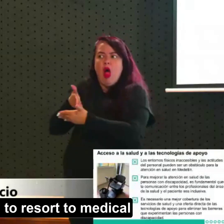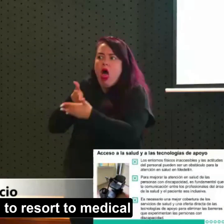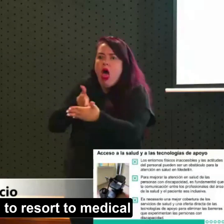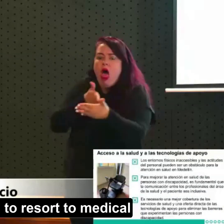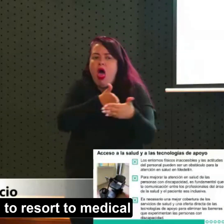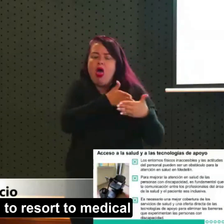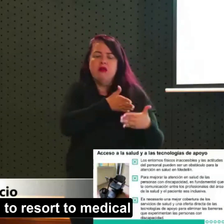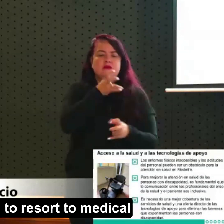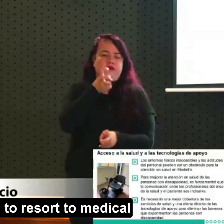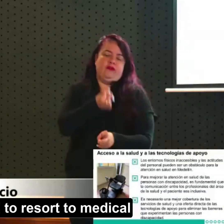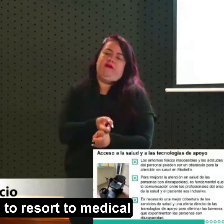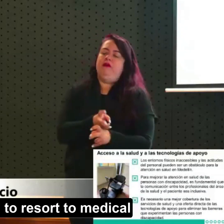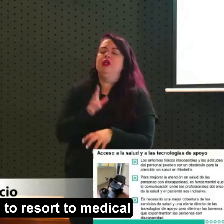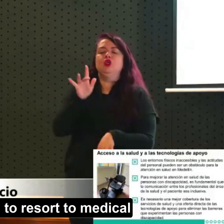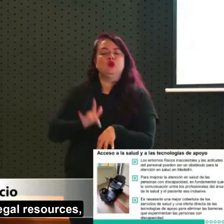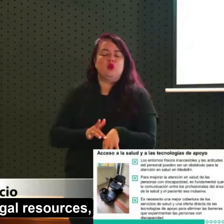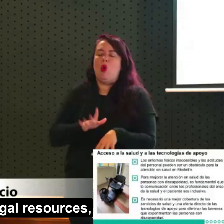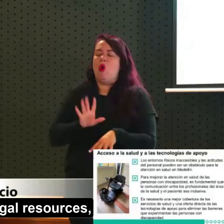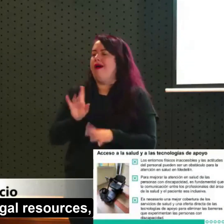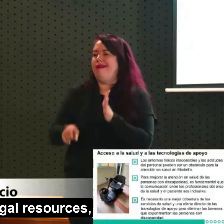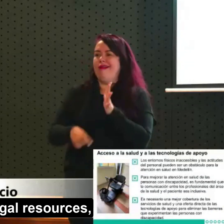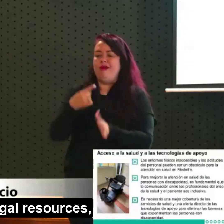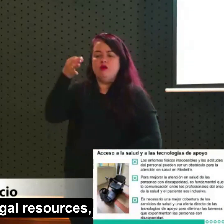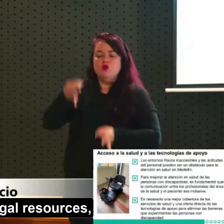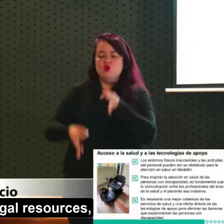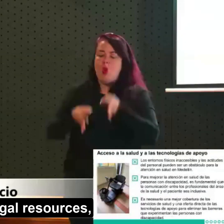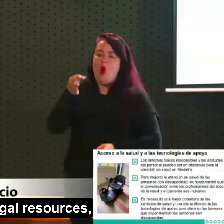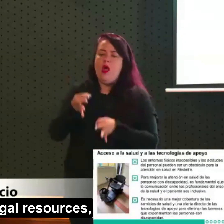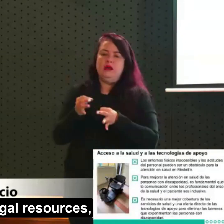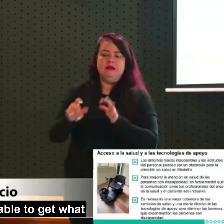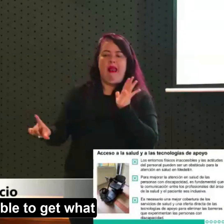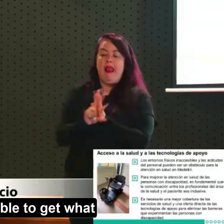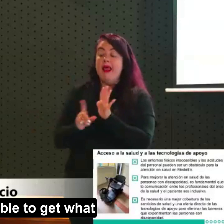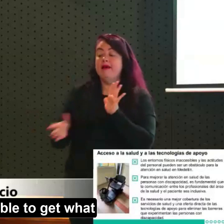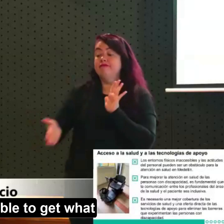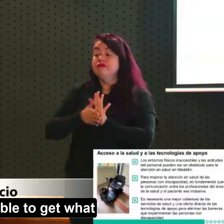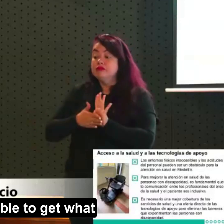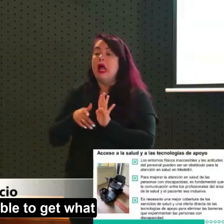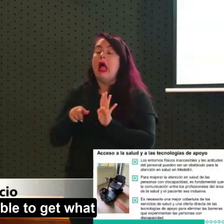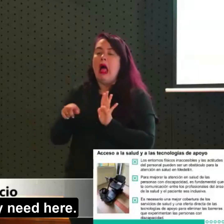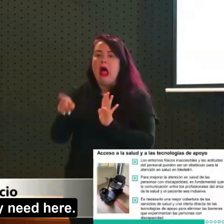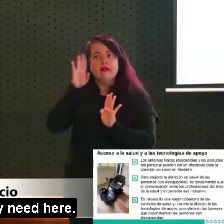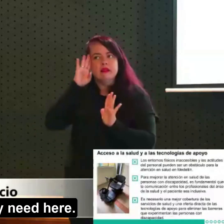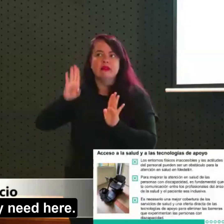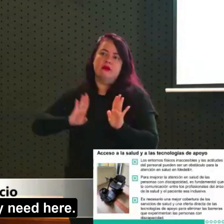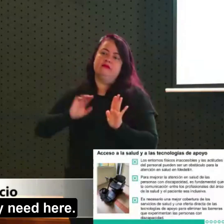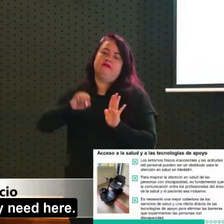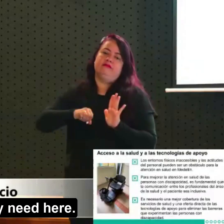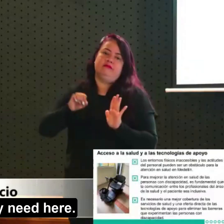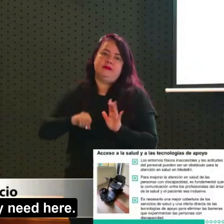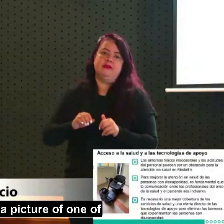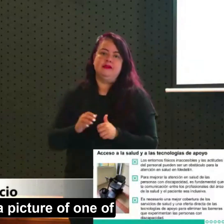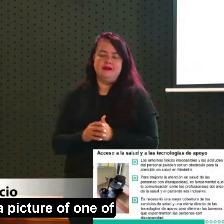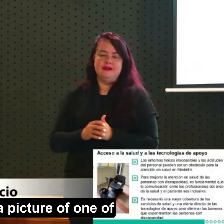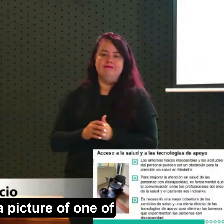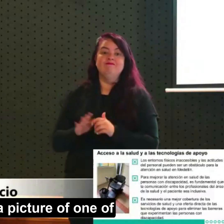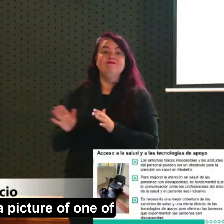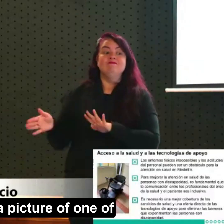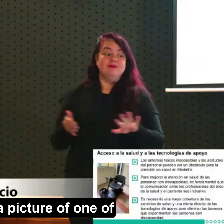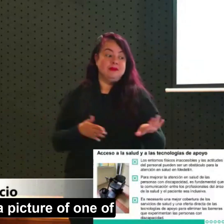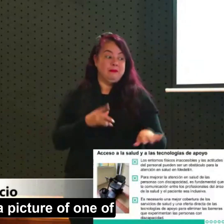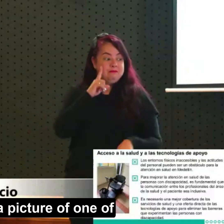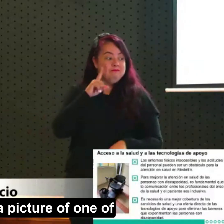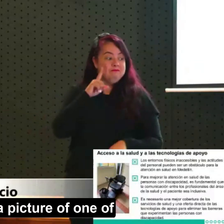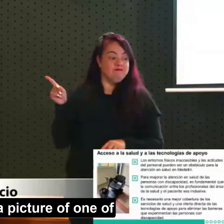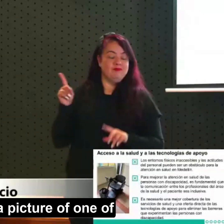ultimately people need to resort to medical and legal resources to be able to get what they need. Here we have a